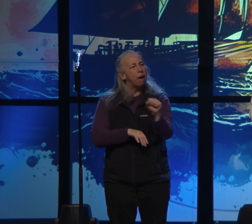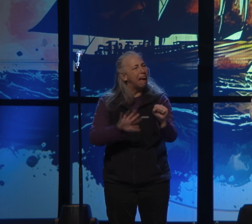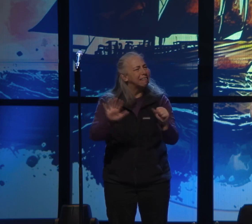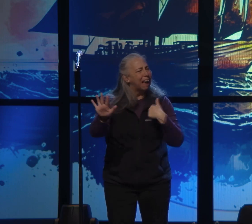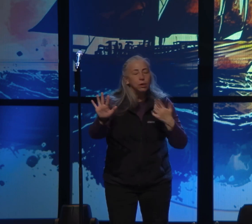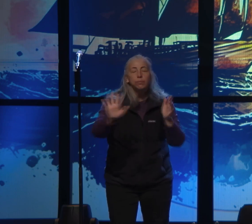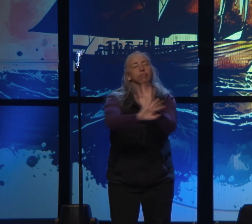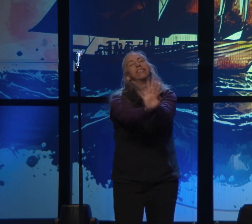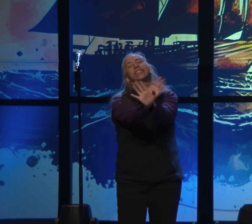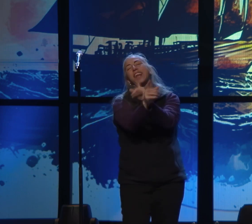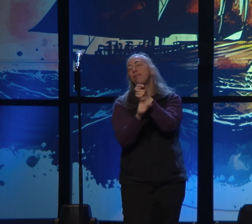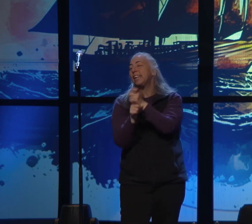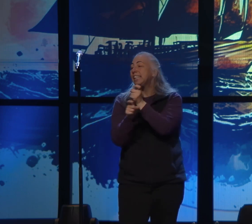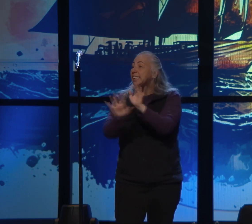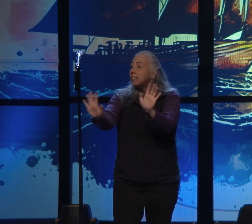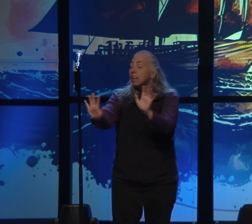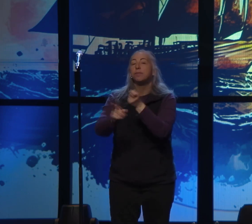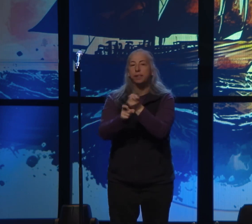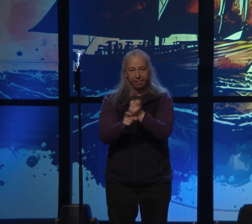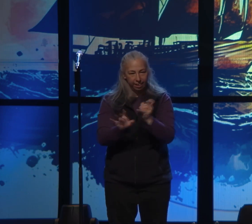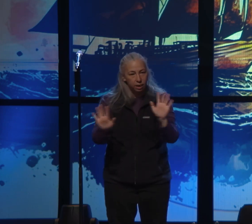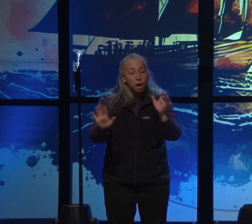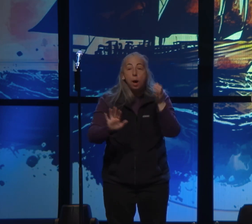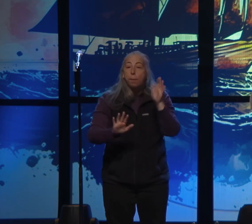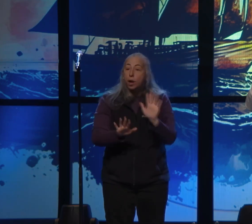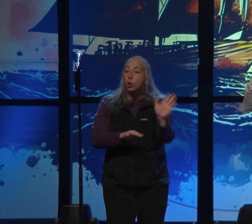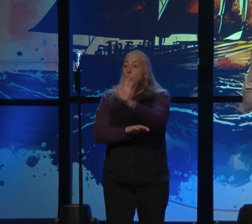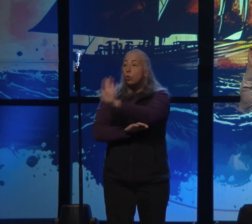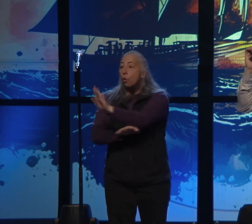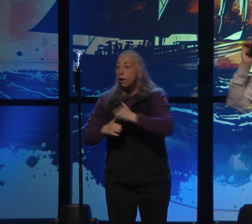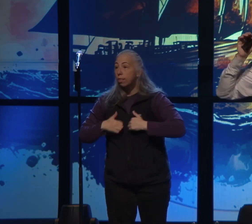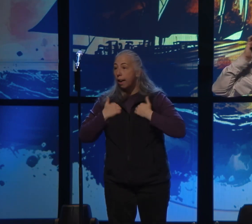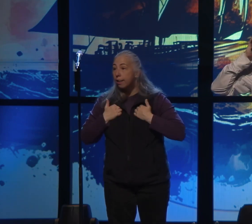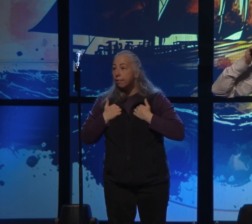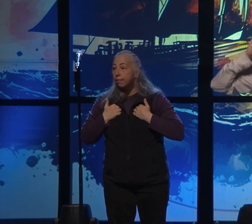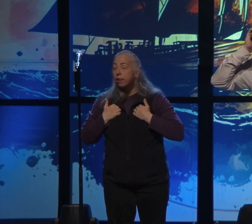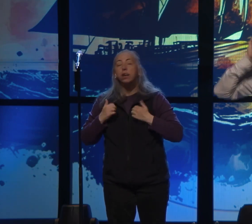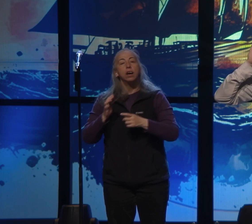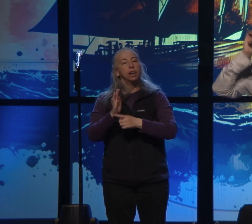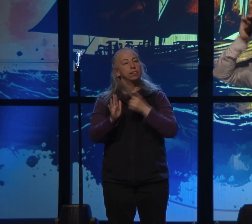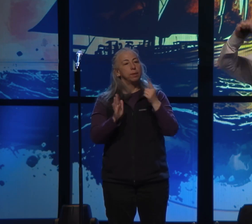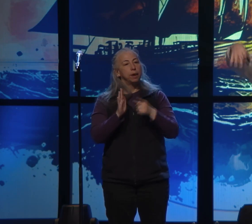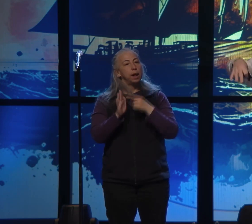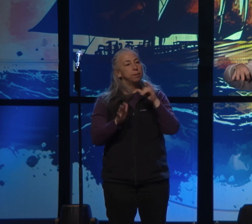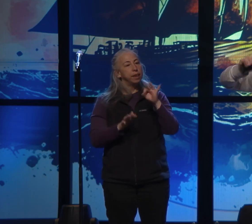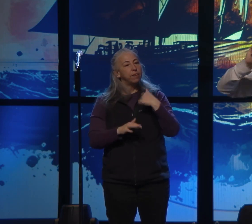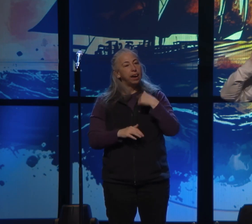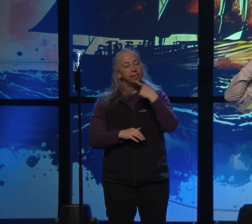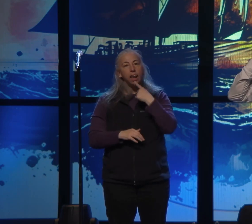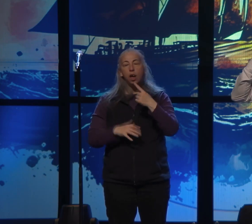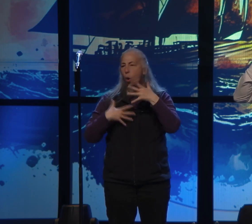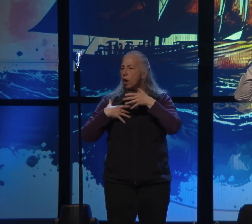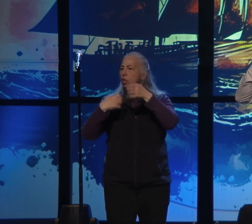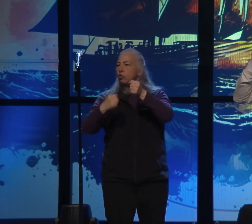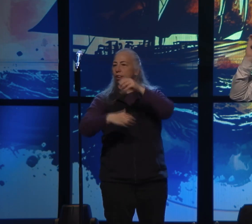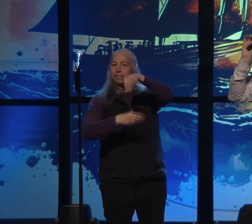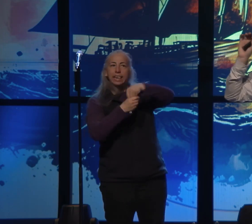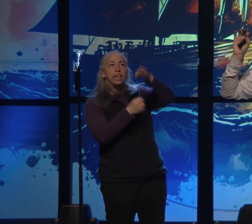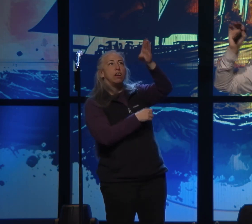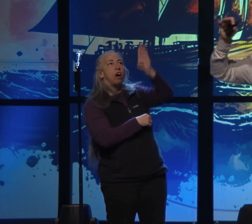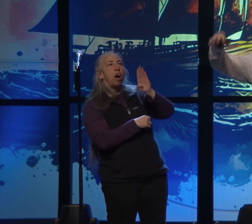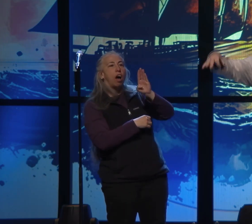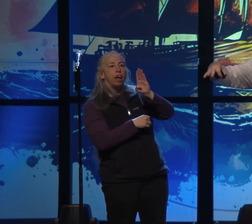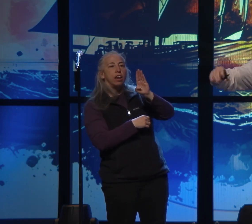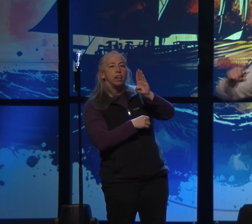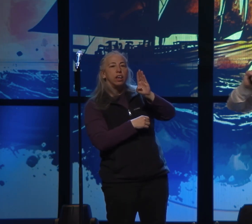kidding. But like, you have your life. And so sometimes it's like, well, when I say trust God, what I'm saying is,